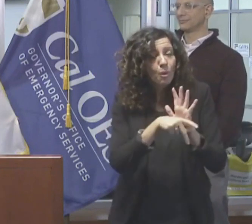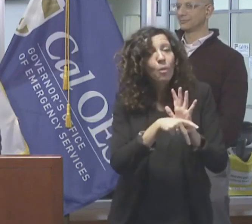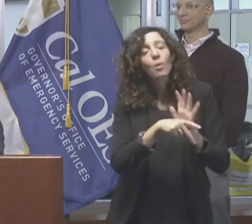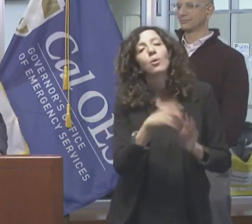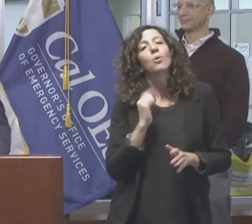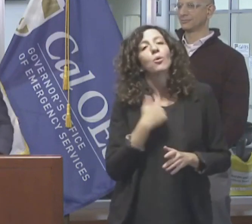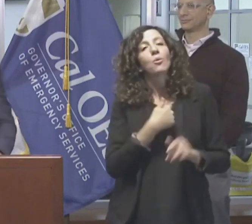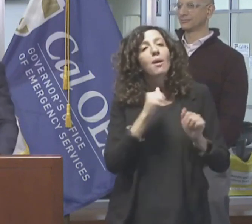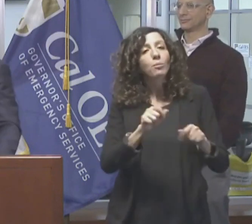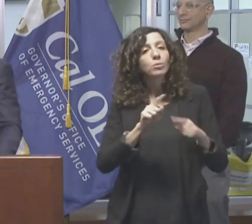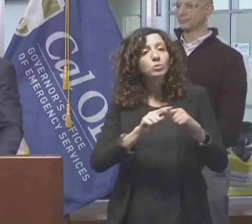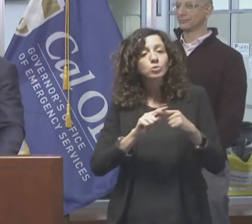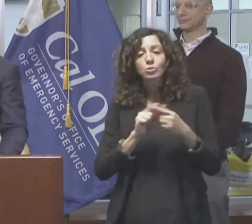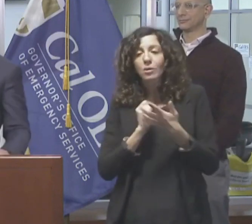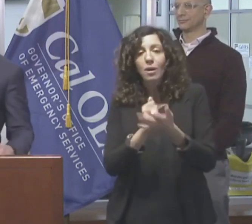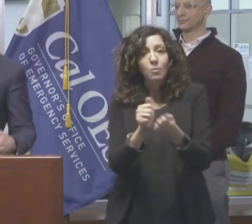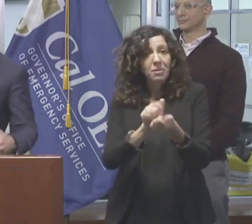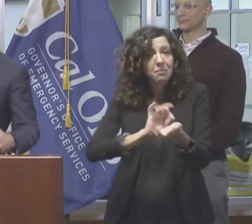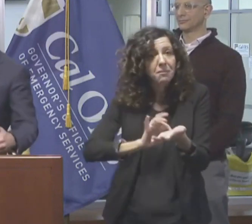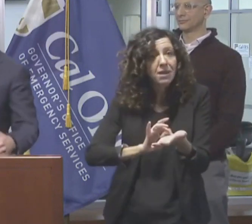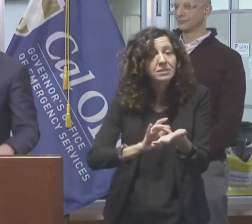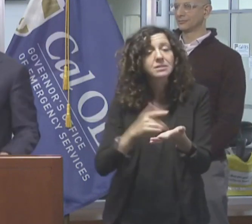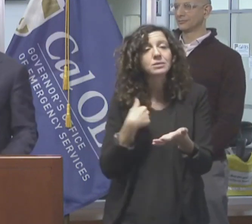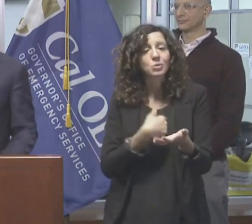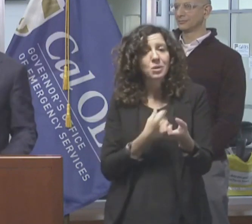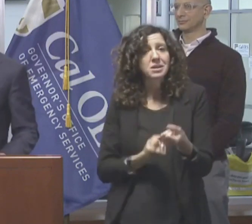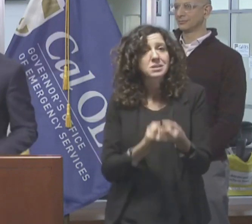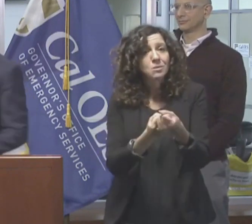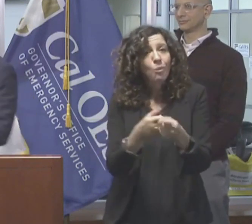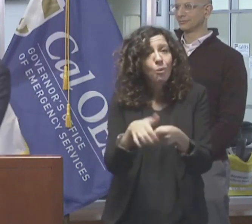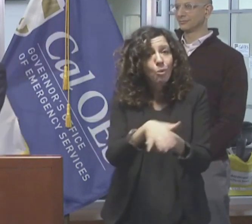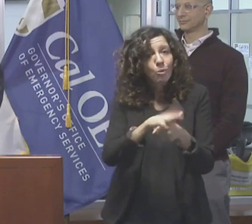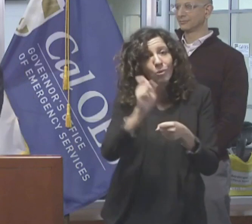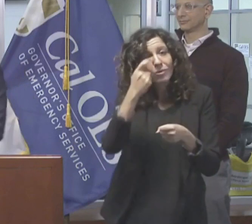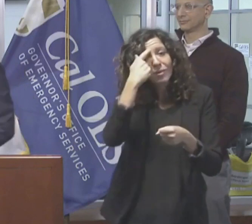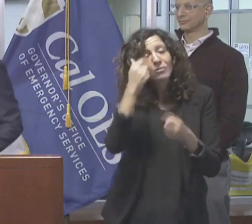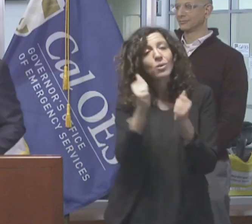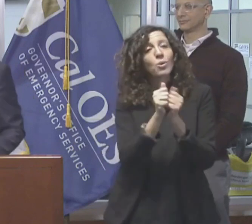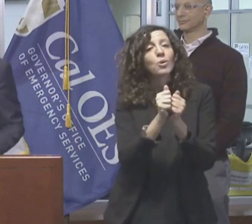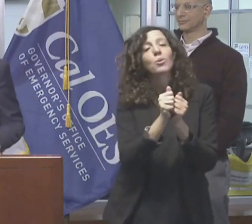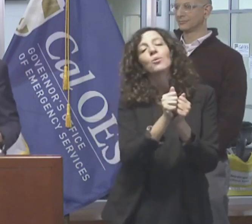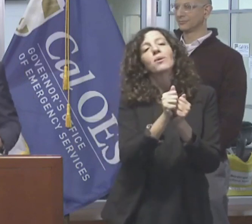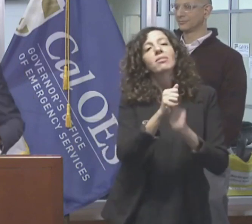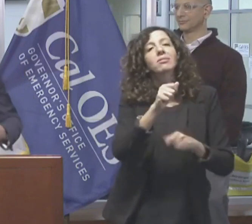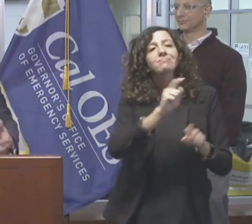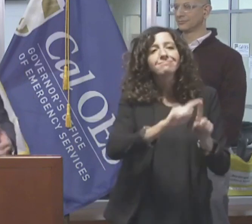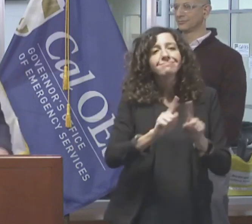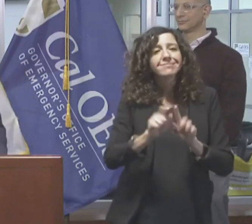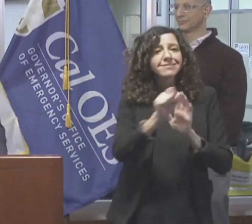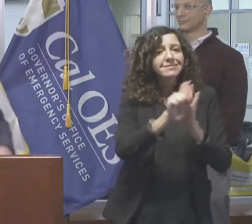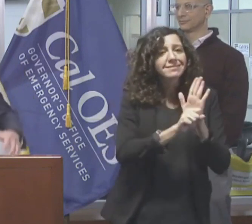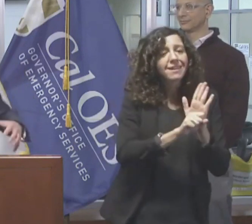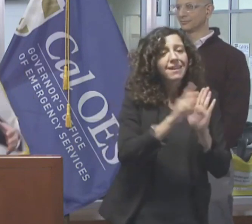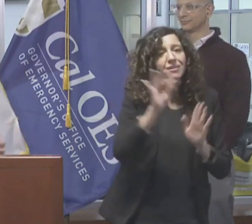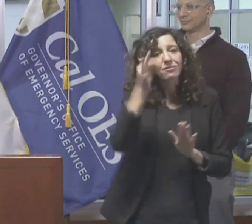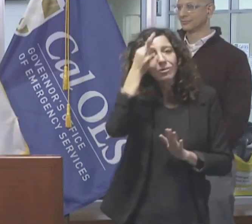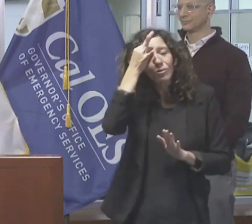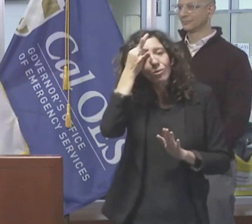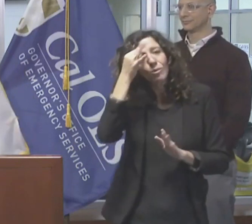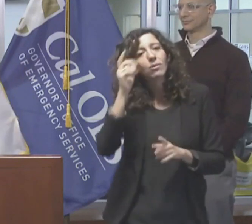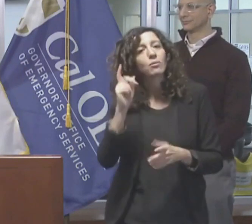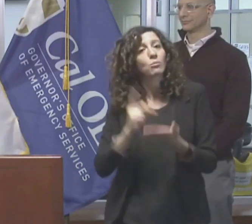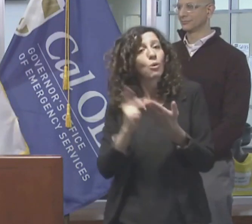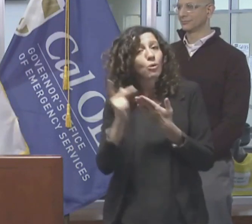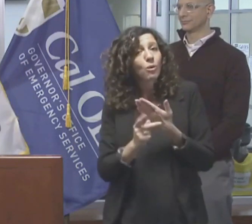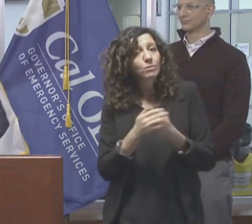to complement local government with state and federal resources. Mark Irducci is running these strike teams that will support